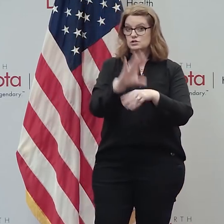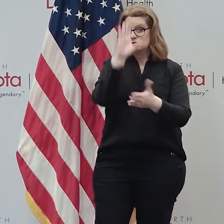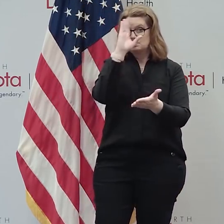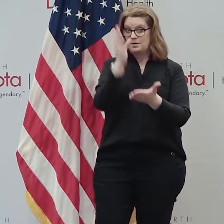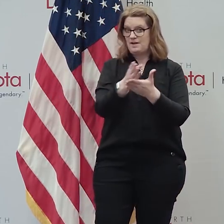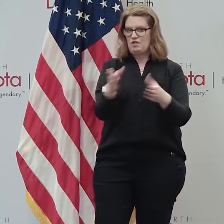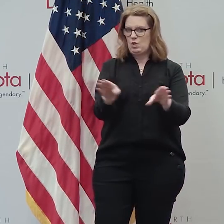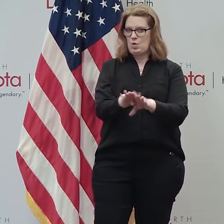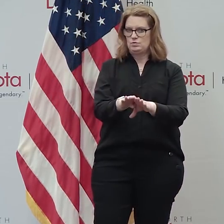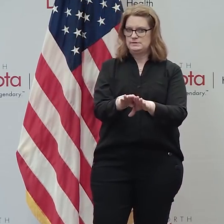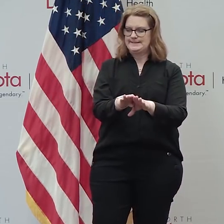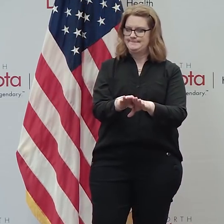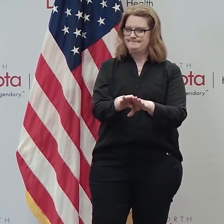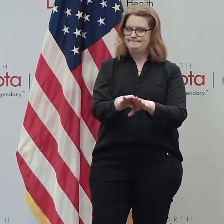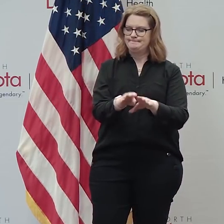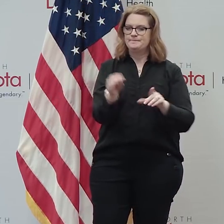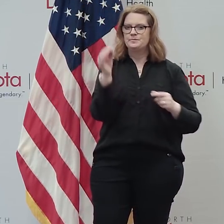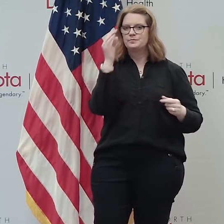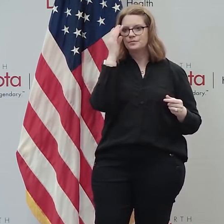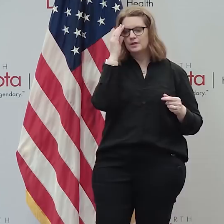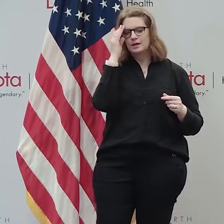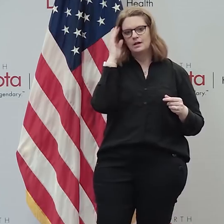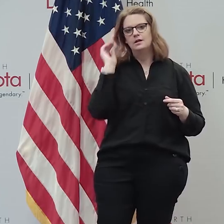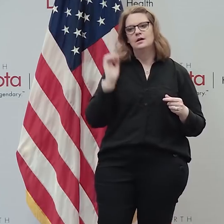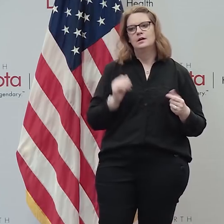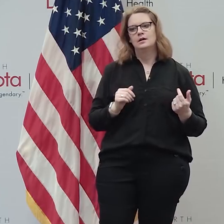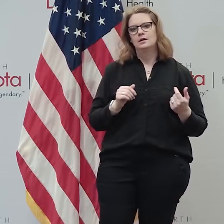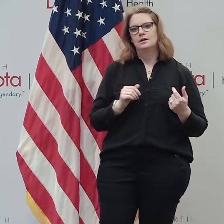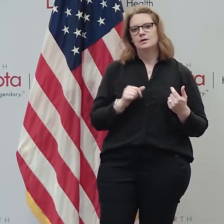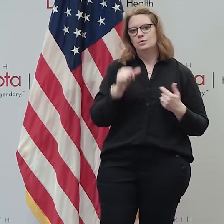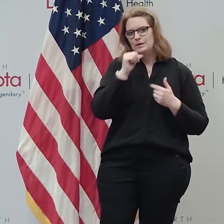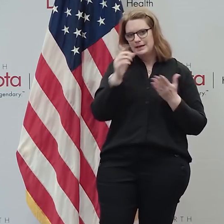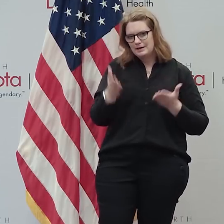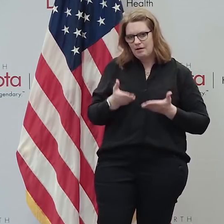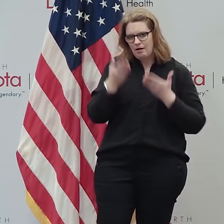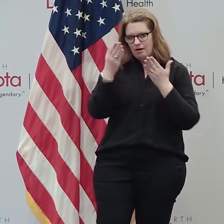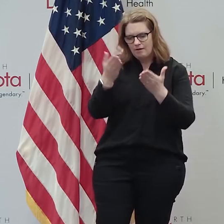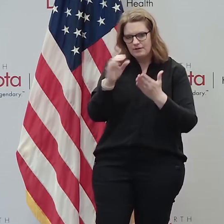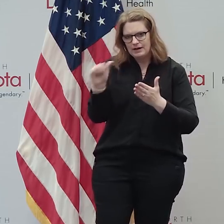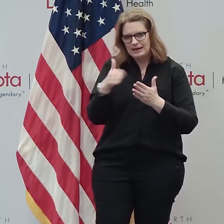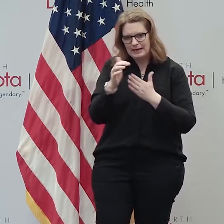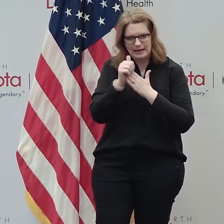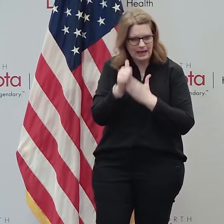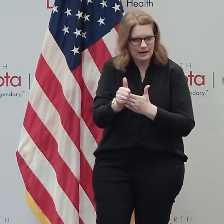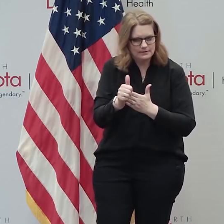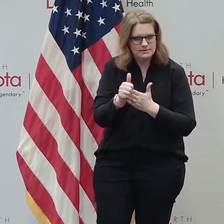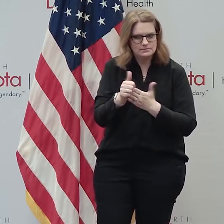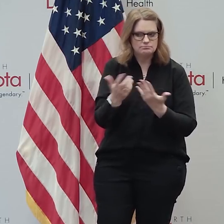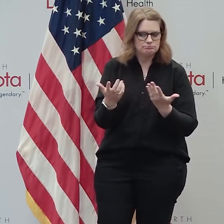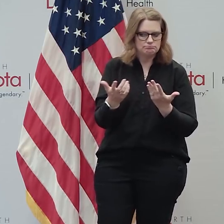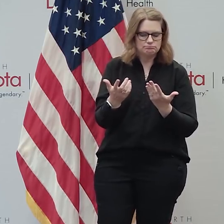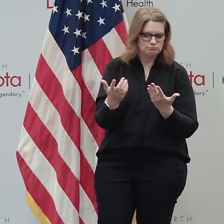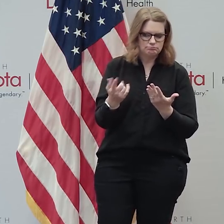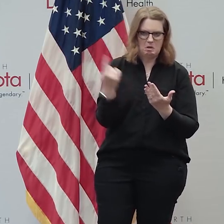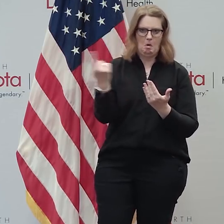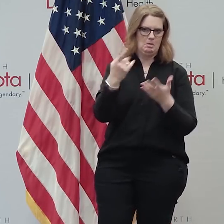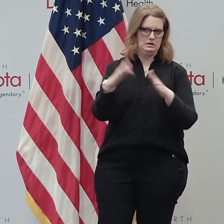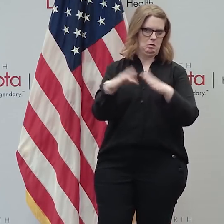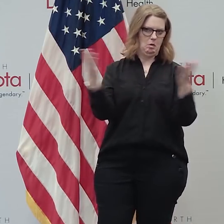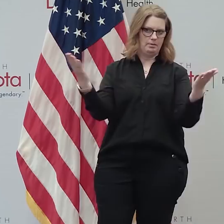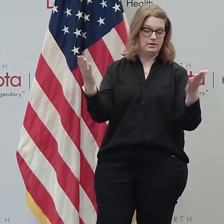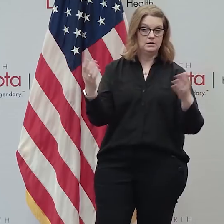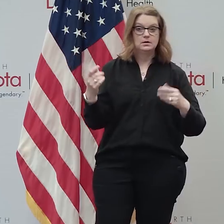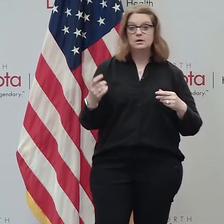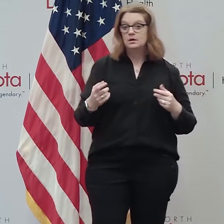and so we didn't offer any guidance because they were always able to be open. We encouraged